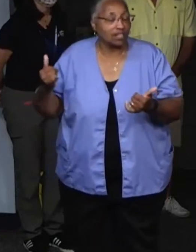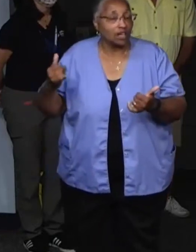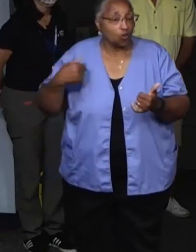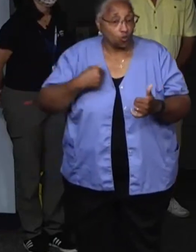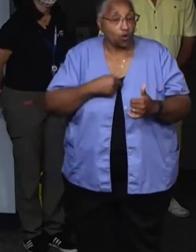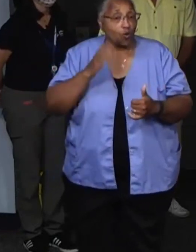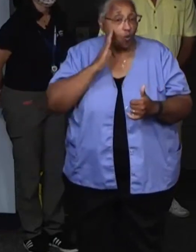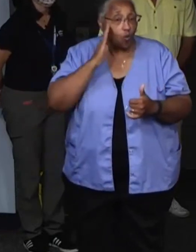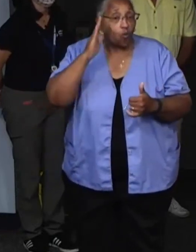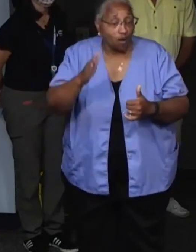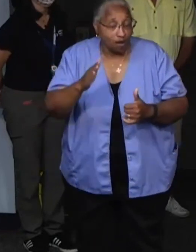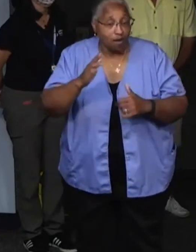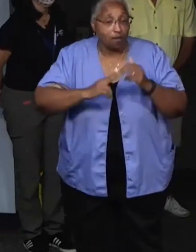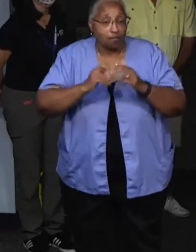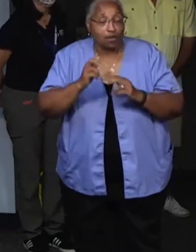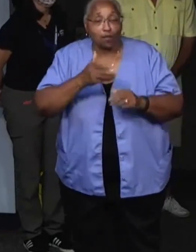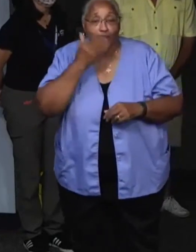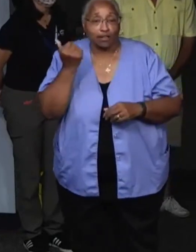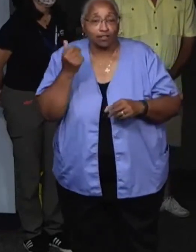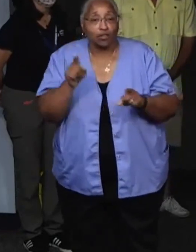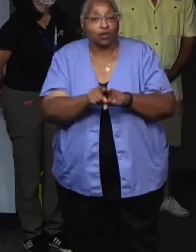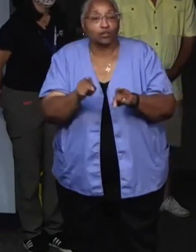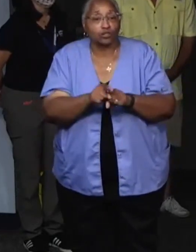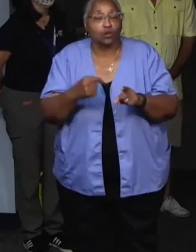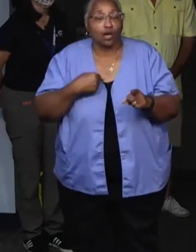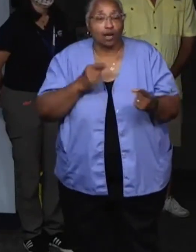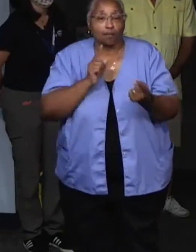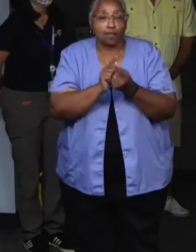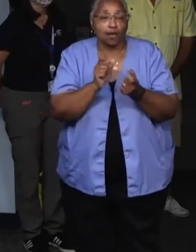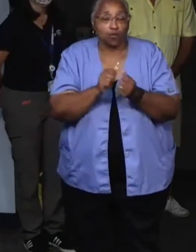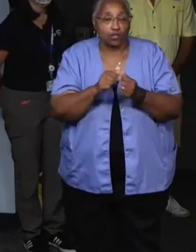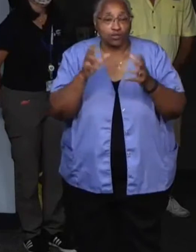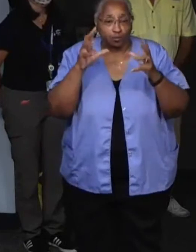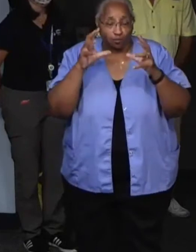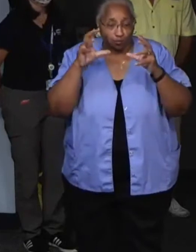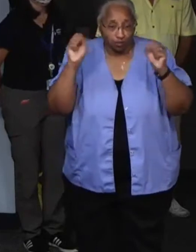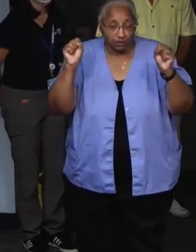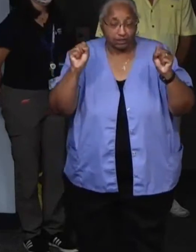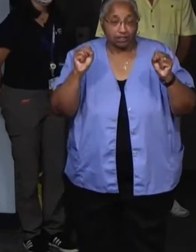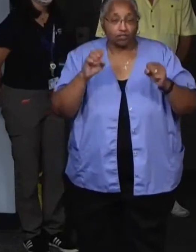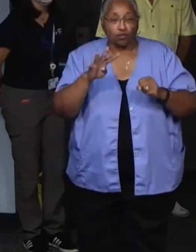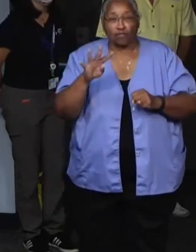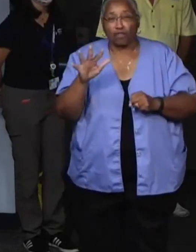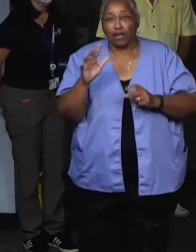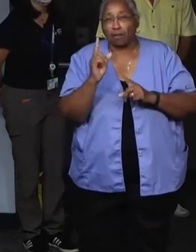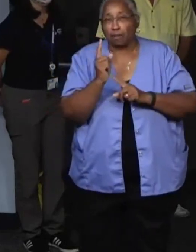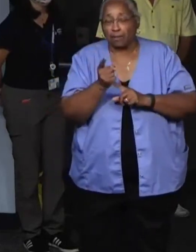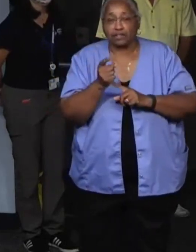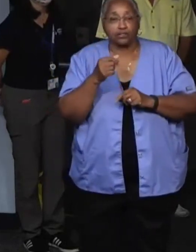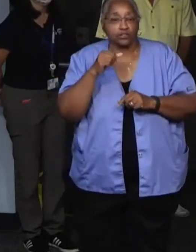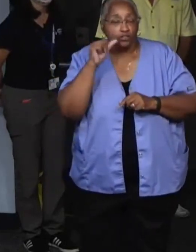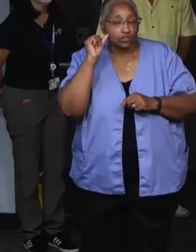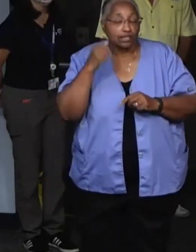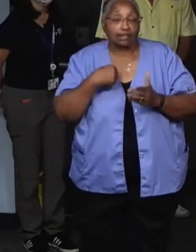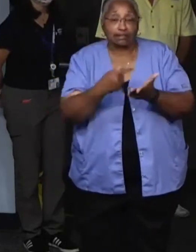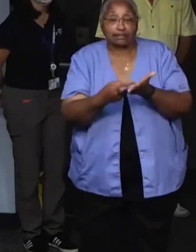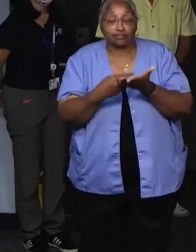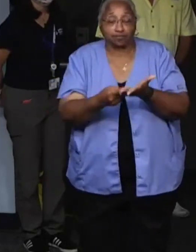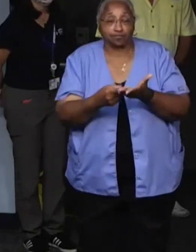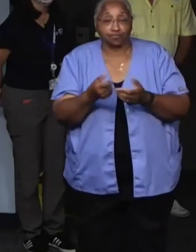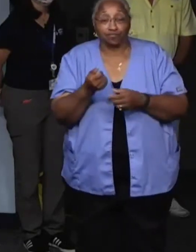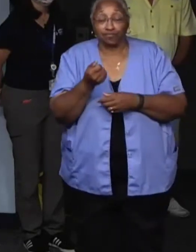And also, I want to say, I met with the president. I sat down with him for 45 minutes yesterday. And I discussed how